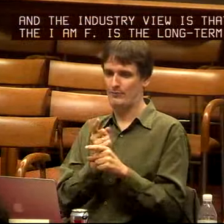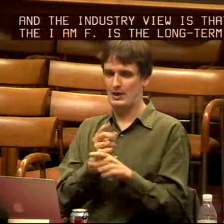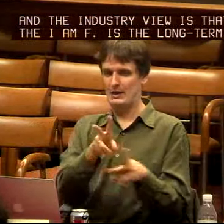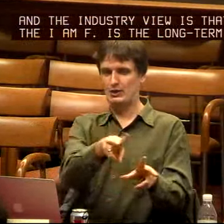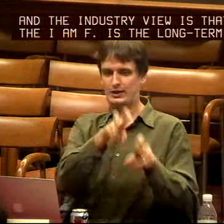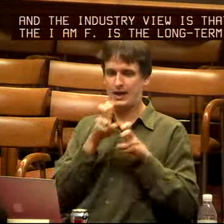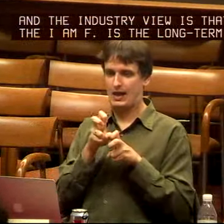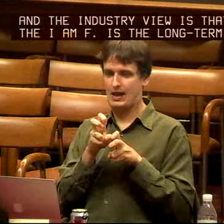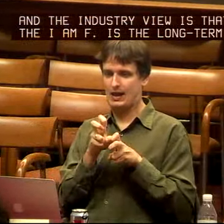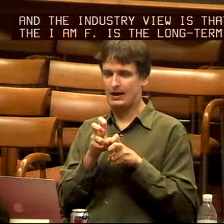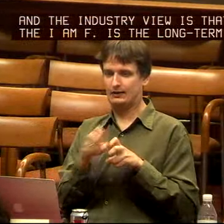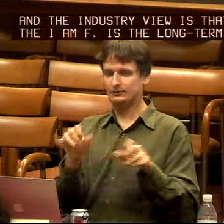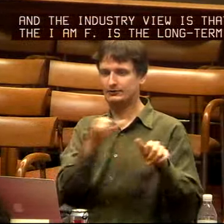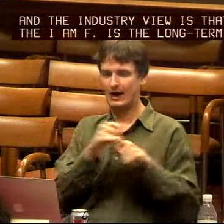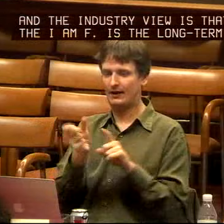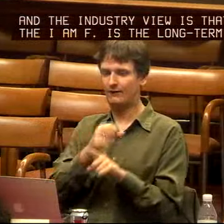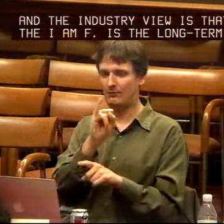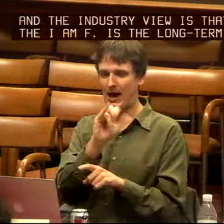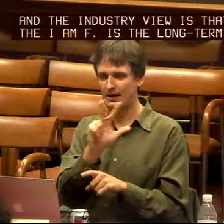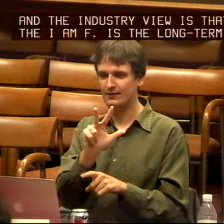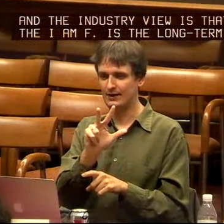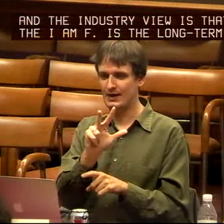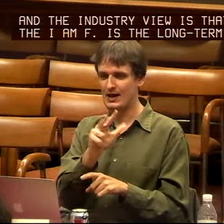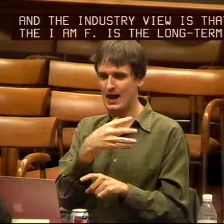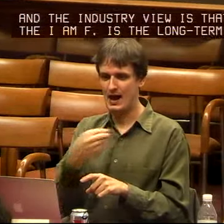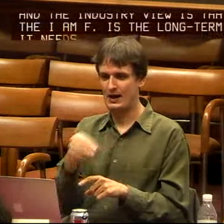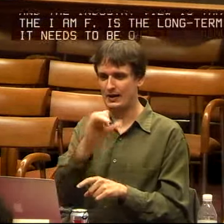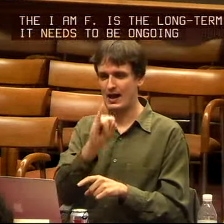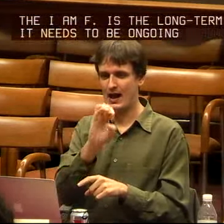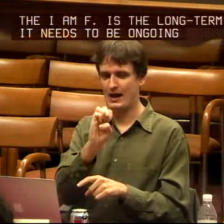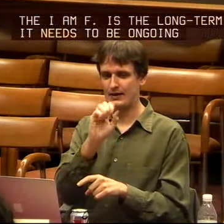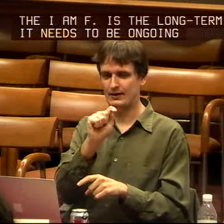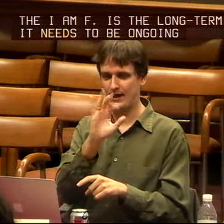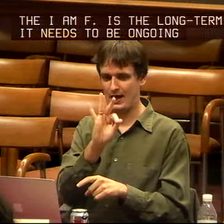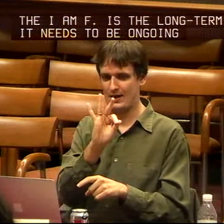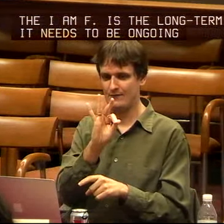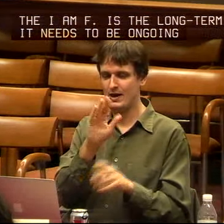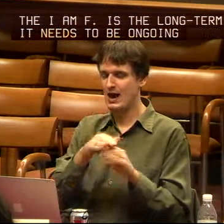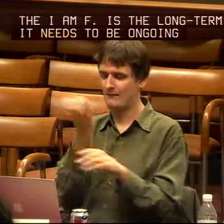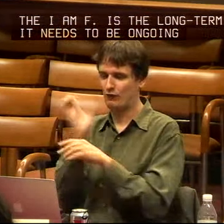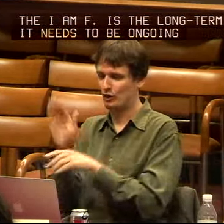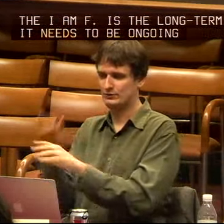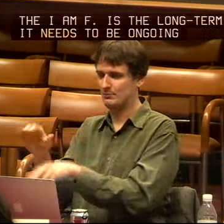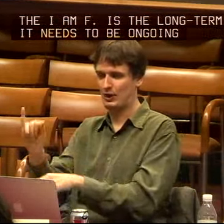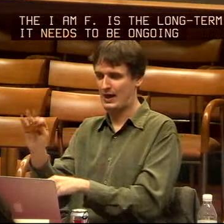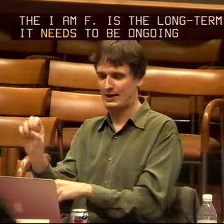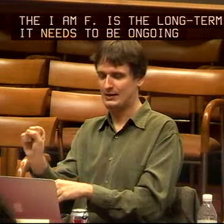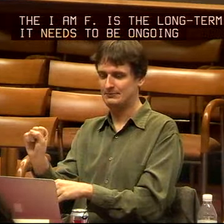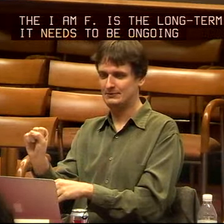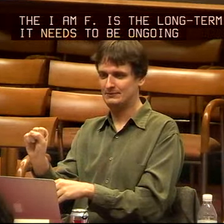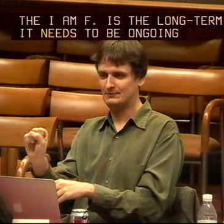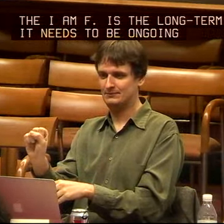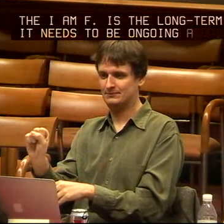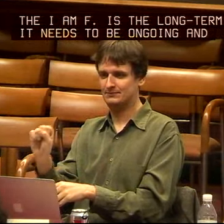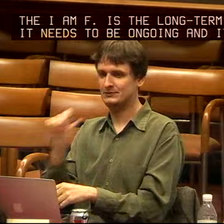ongoing. And it's not appropriate to take the language from I3.